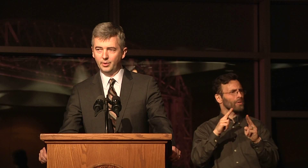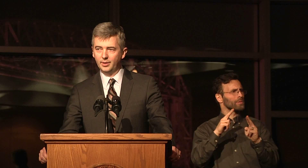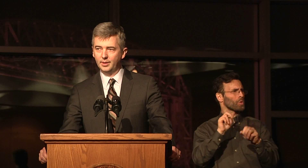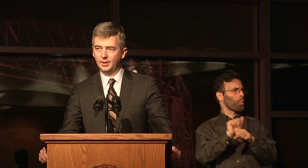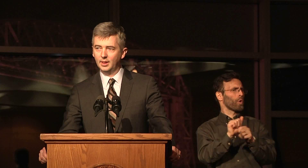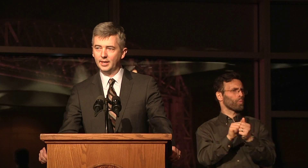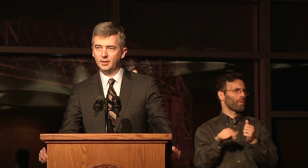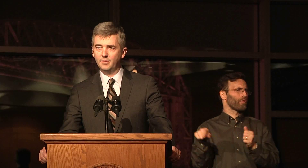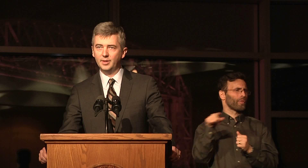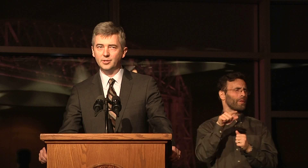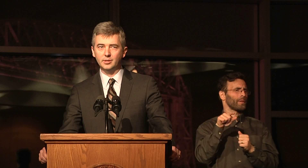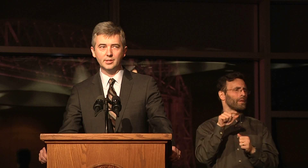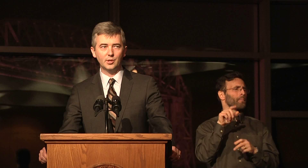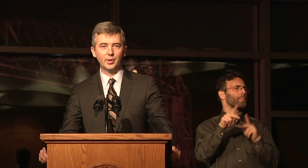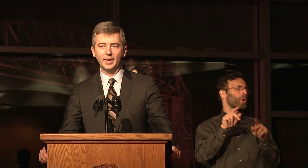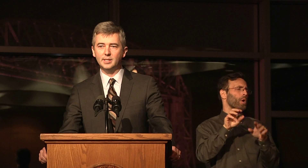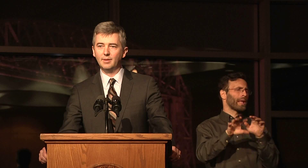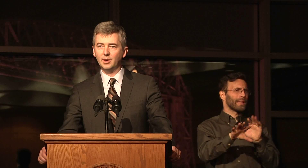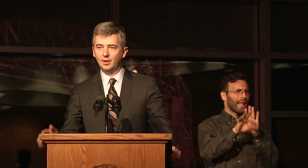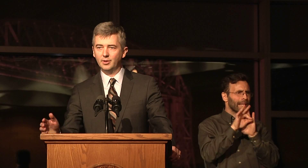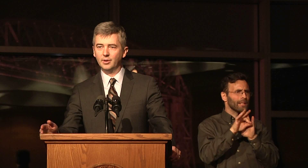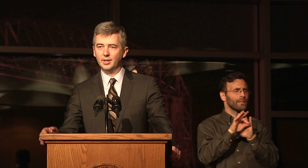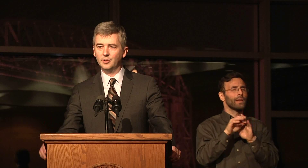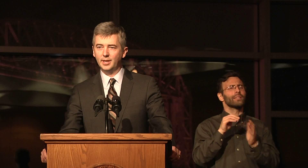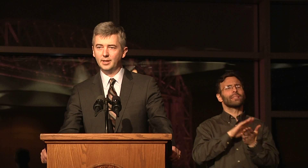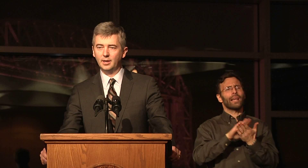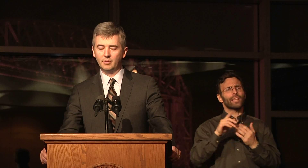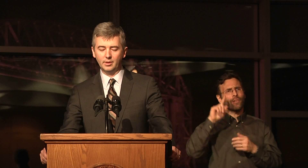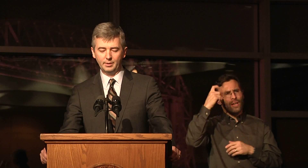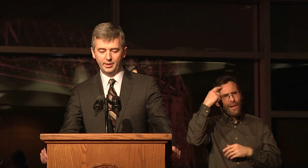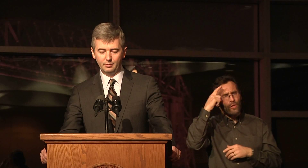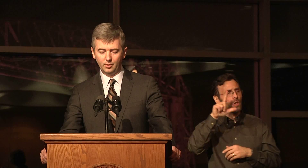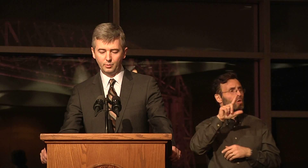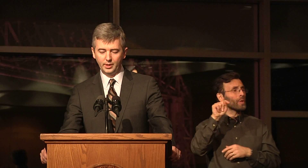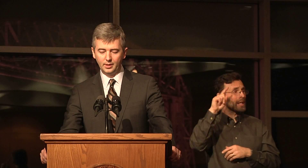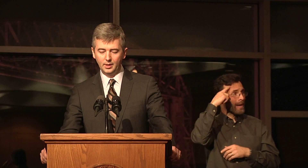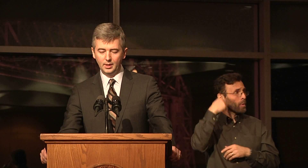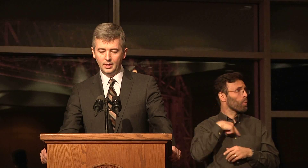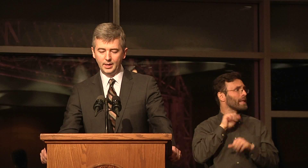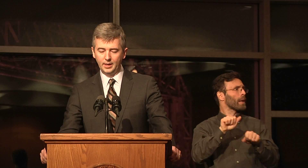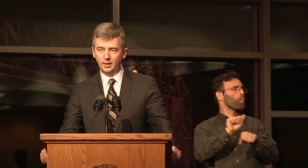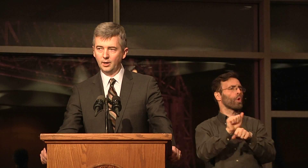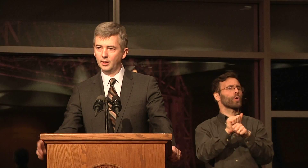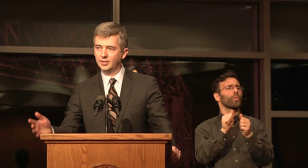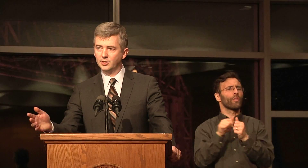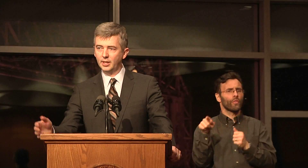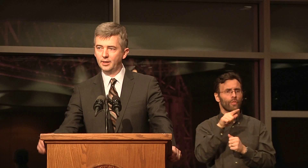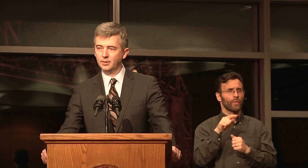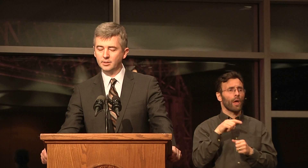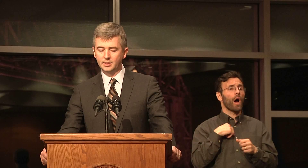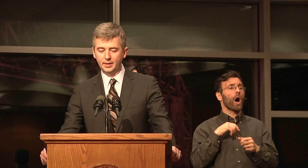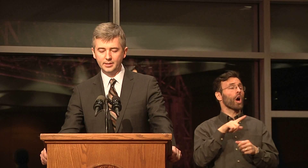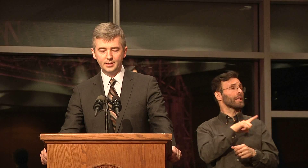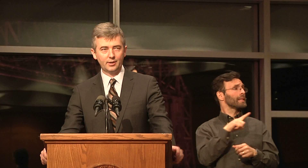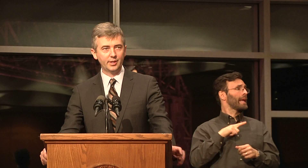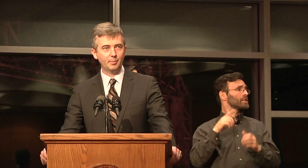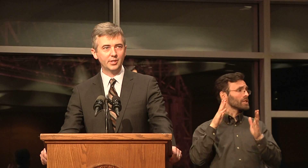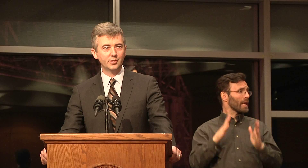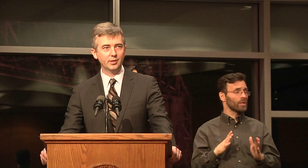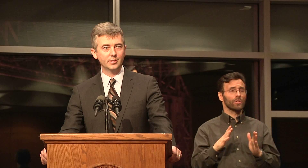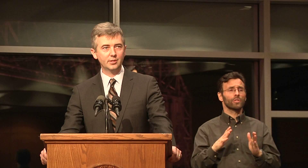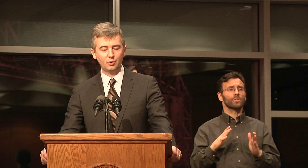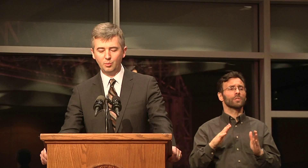to work with, elected officials. It's so nice to have a governor and a lieutenant governor that we can work with, our legislators,